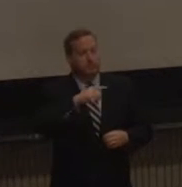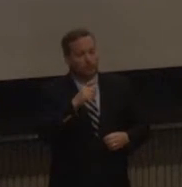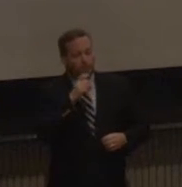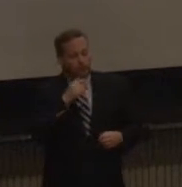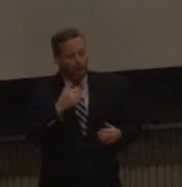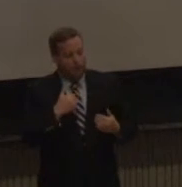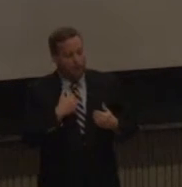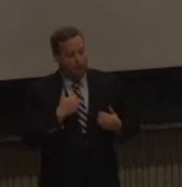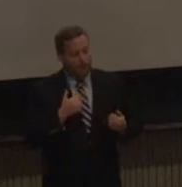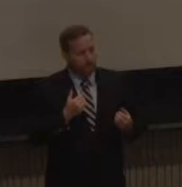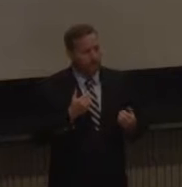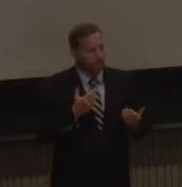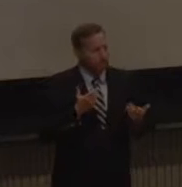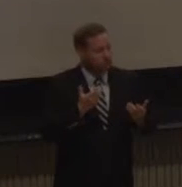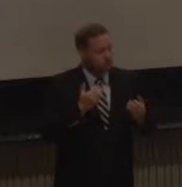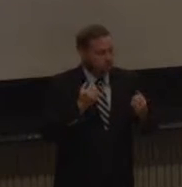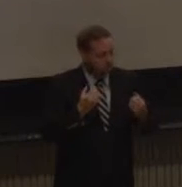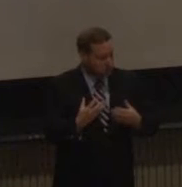they're sort of bumping their way around, like all of us do.